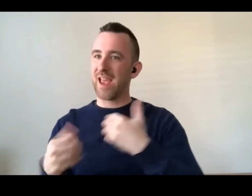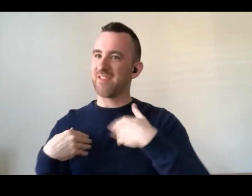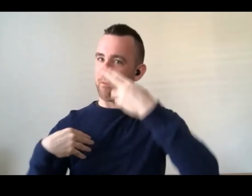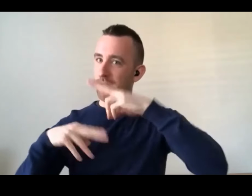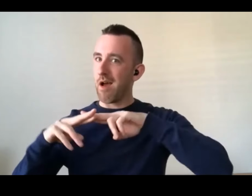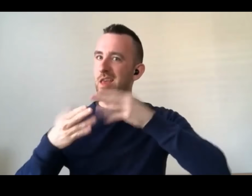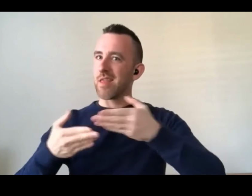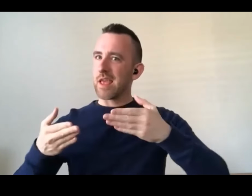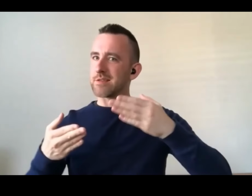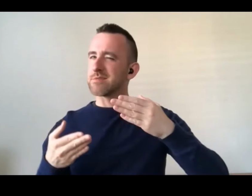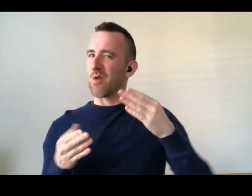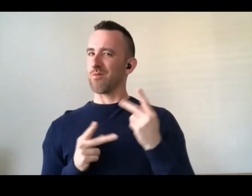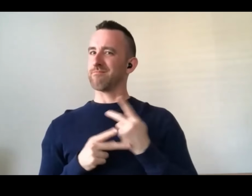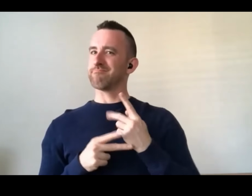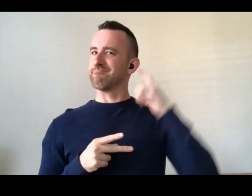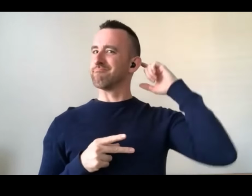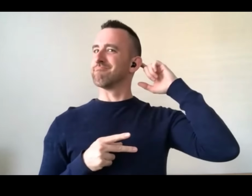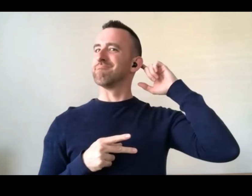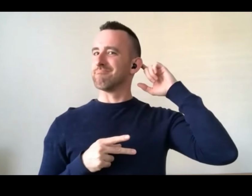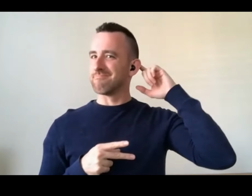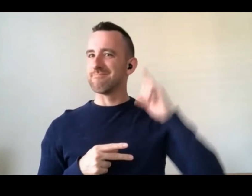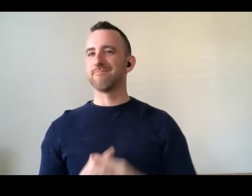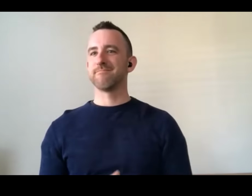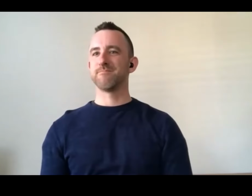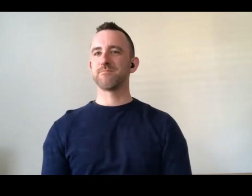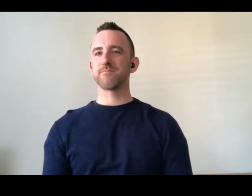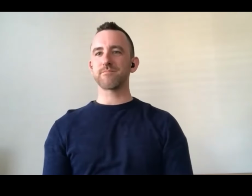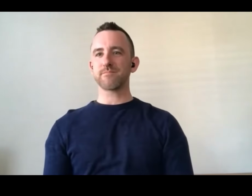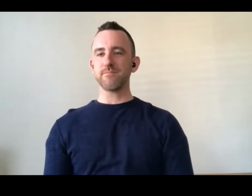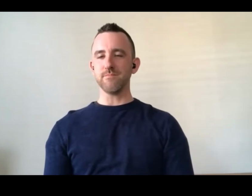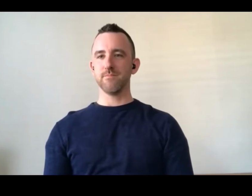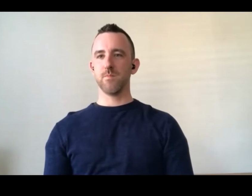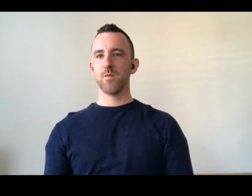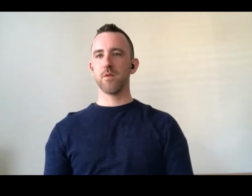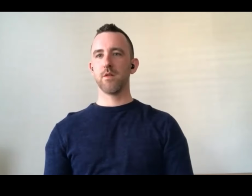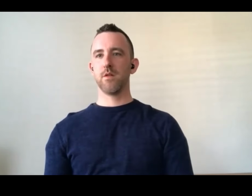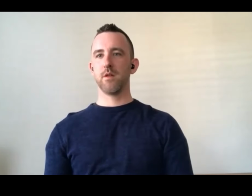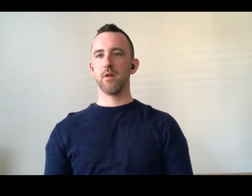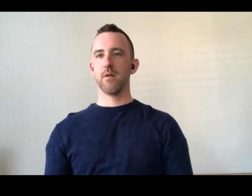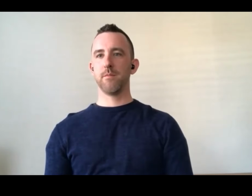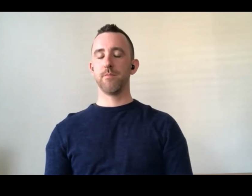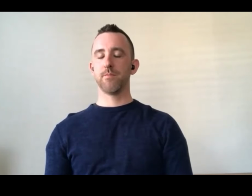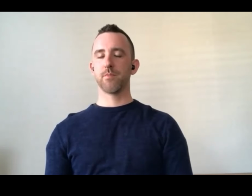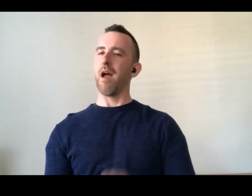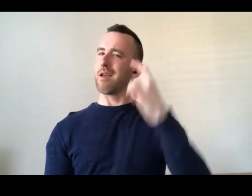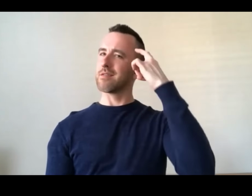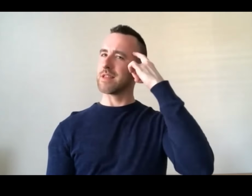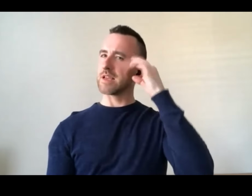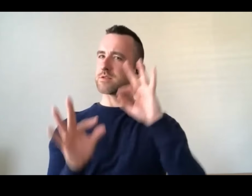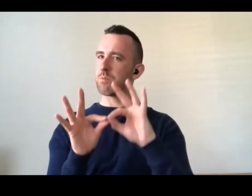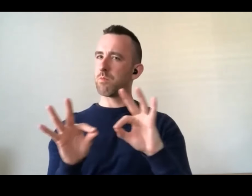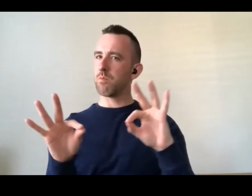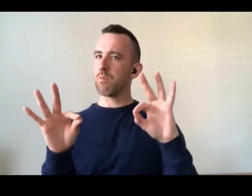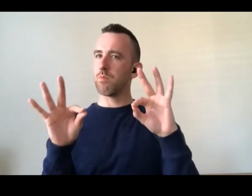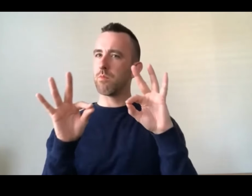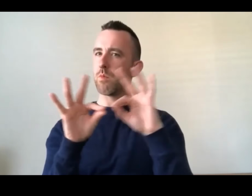in mind. I think it's important here to also note